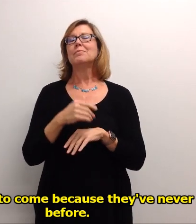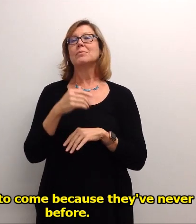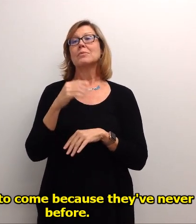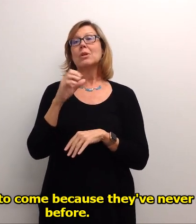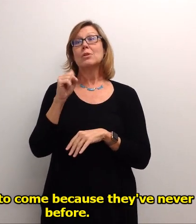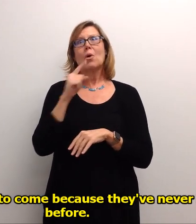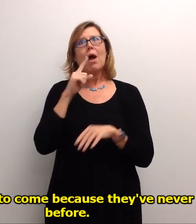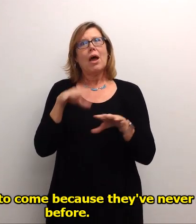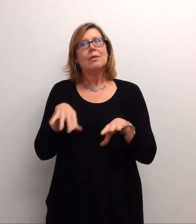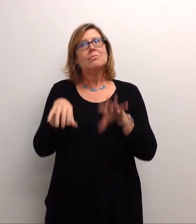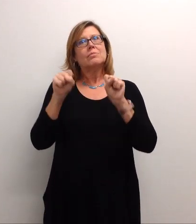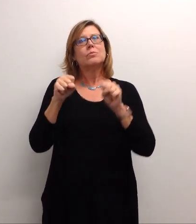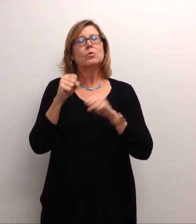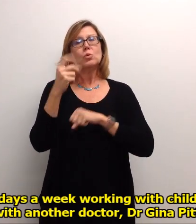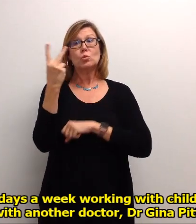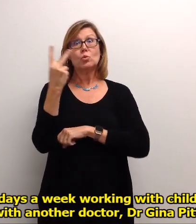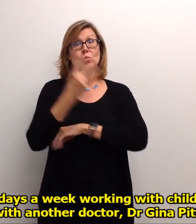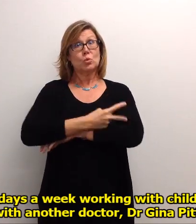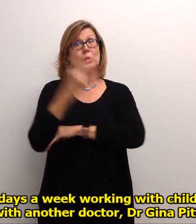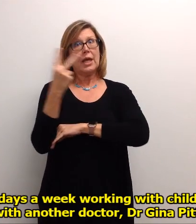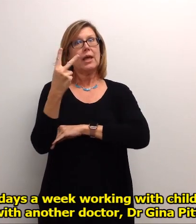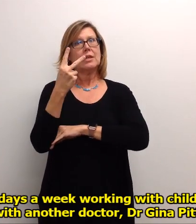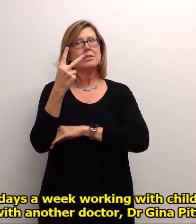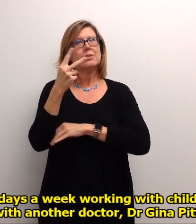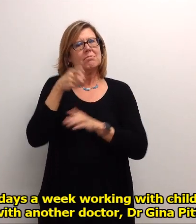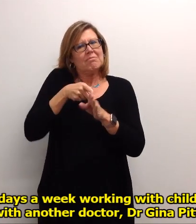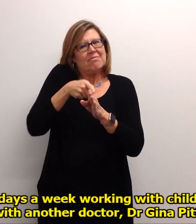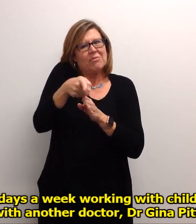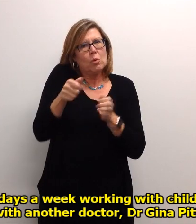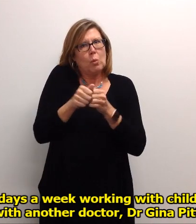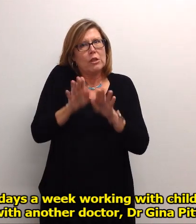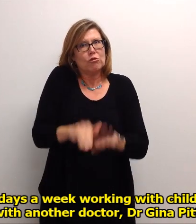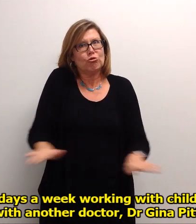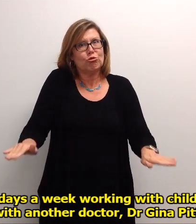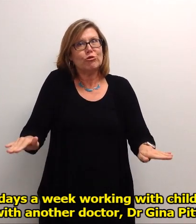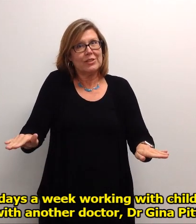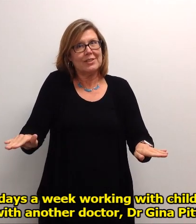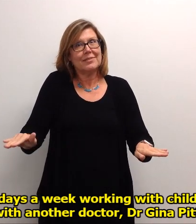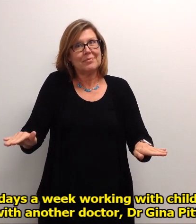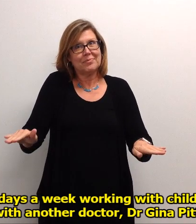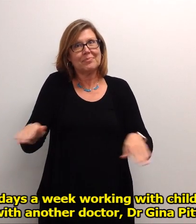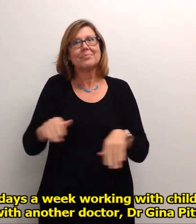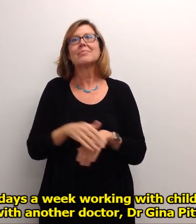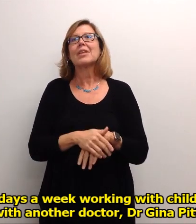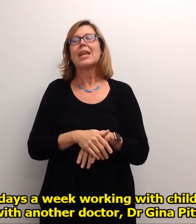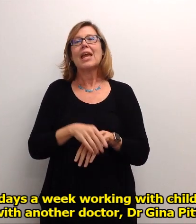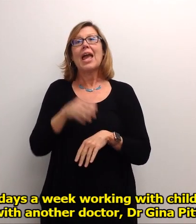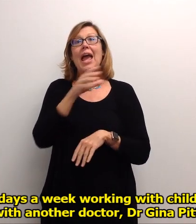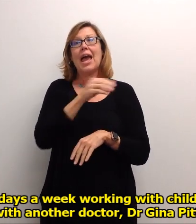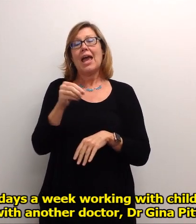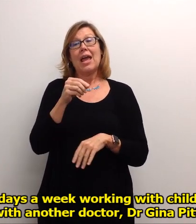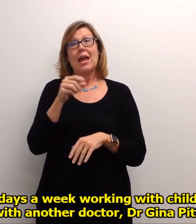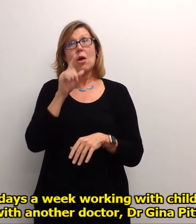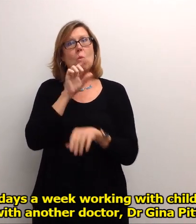had that before. And so I have 2 days a week working with children,